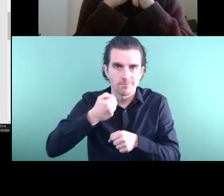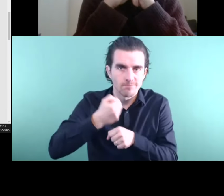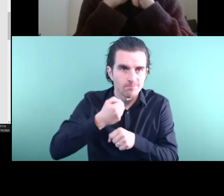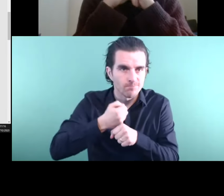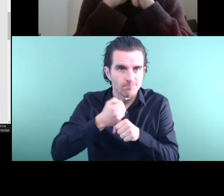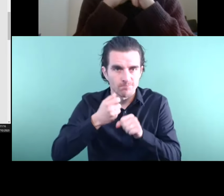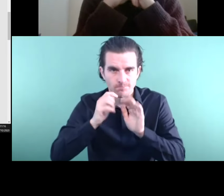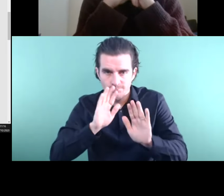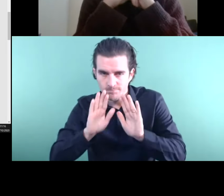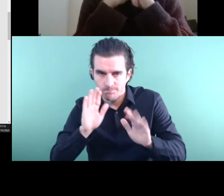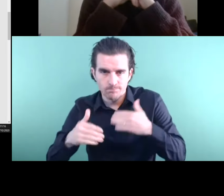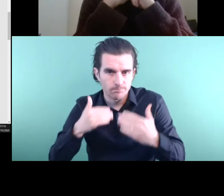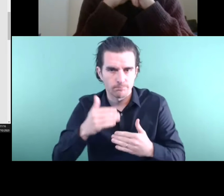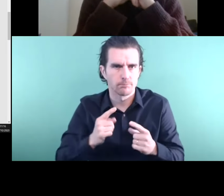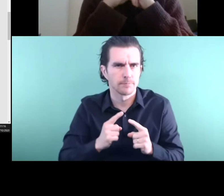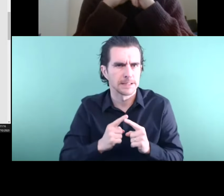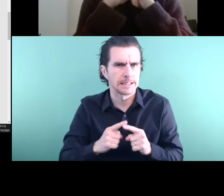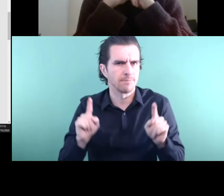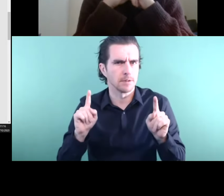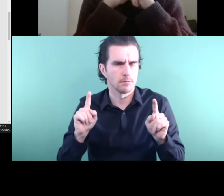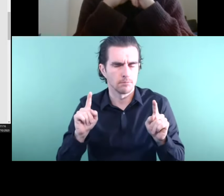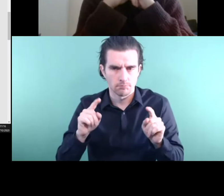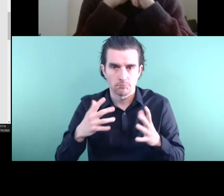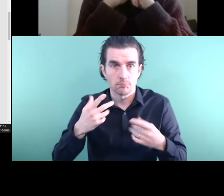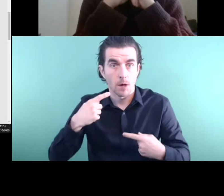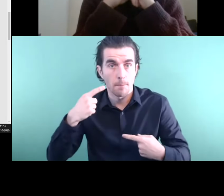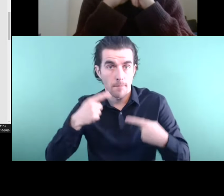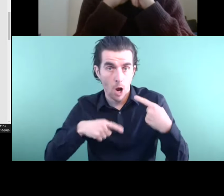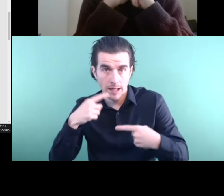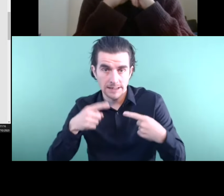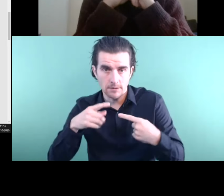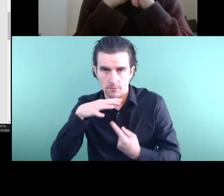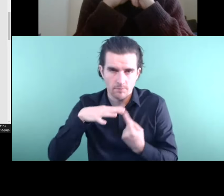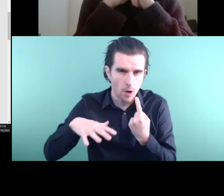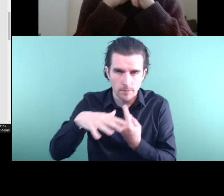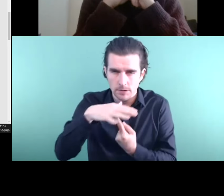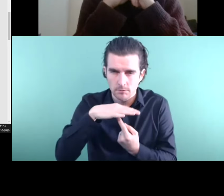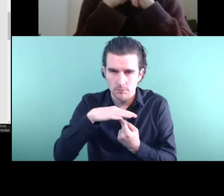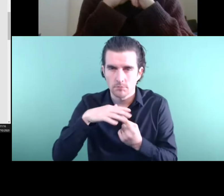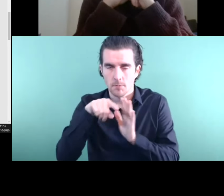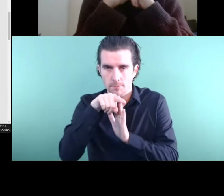when things go well, but often when it comes to the efficiency of the state apparatus,